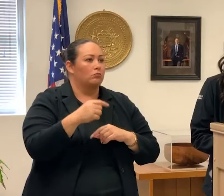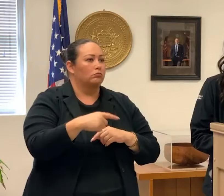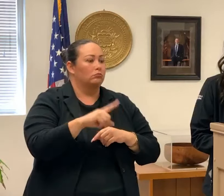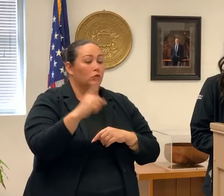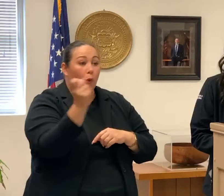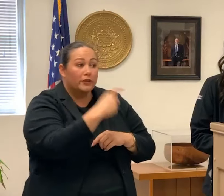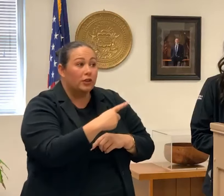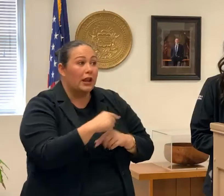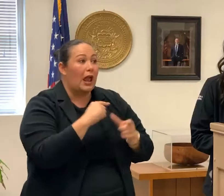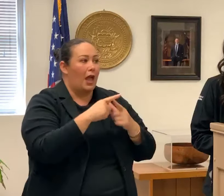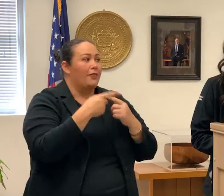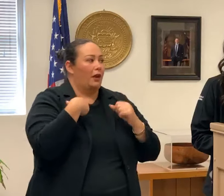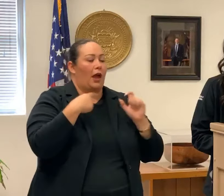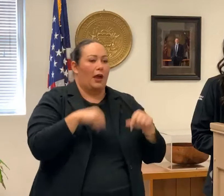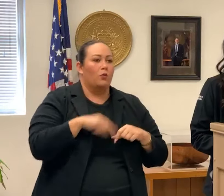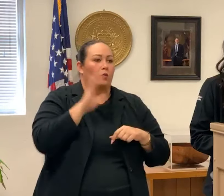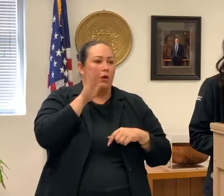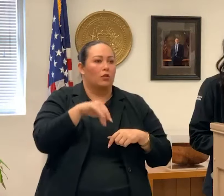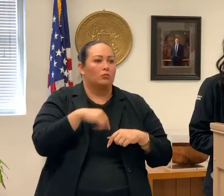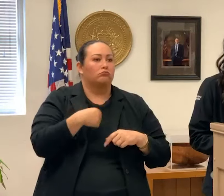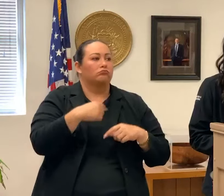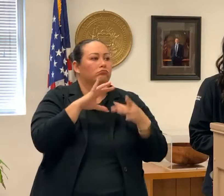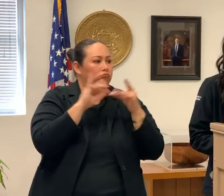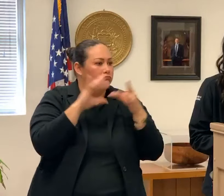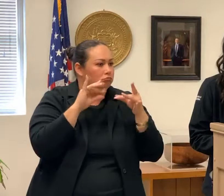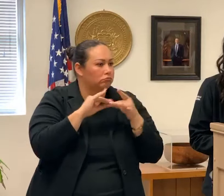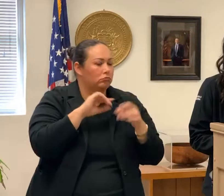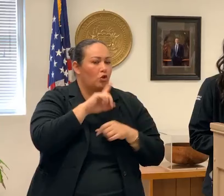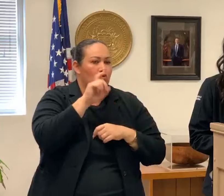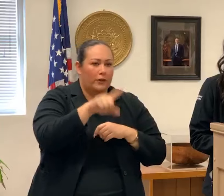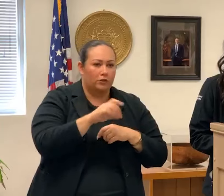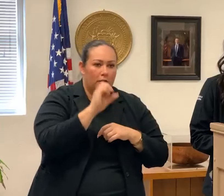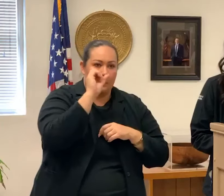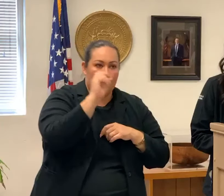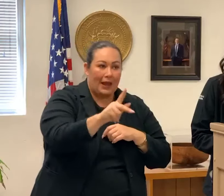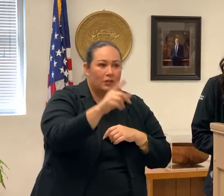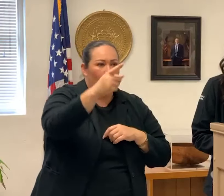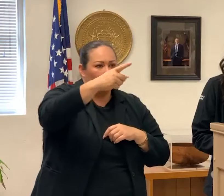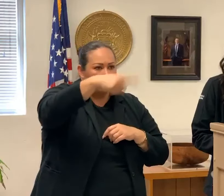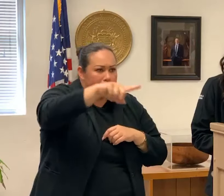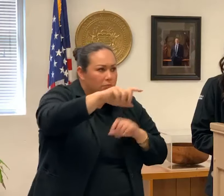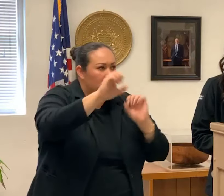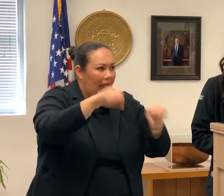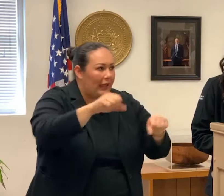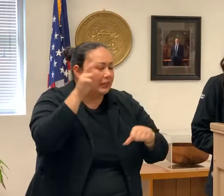that everybody tuning in can understand what the question is, and then whoever your question is for can come up and